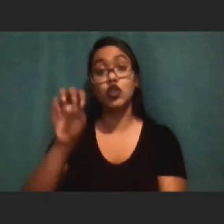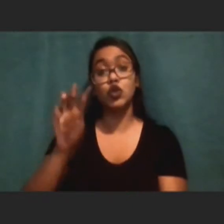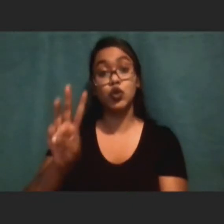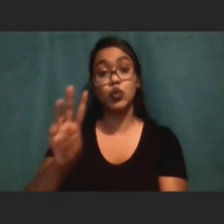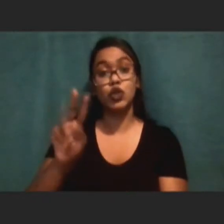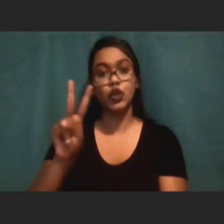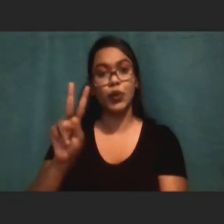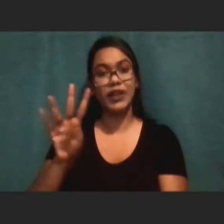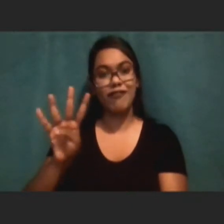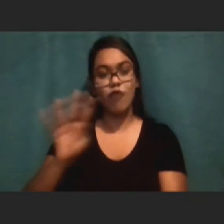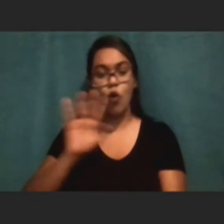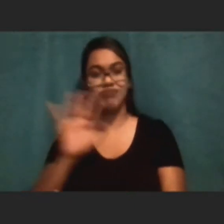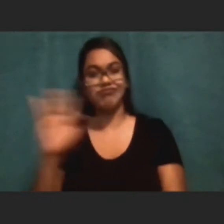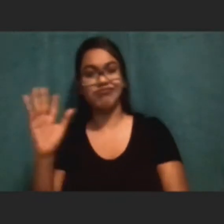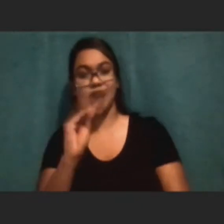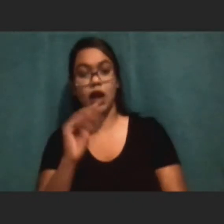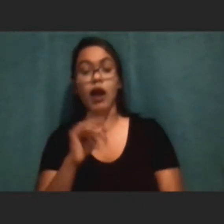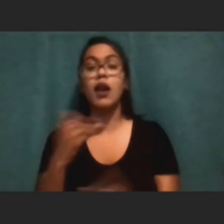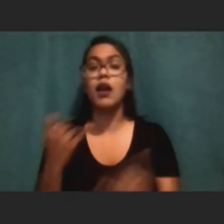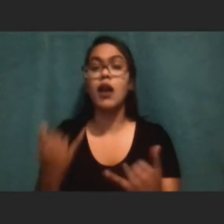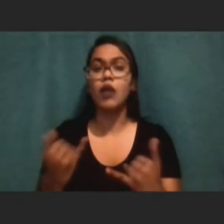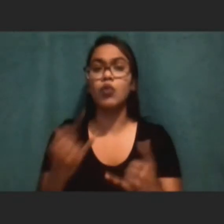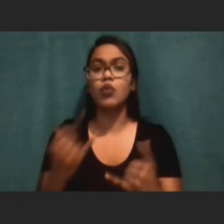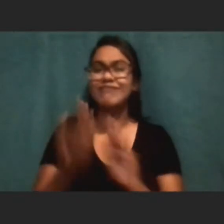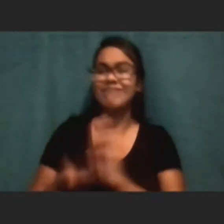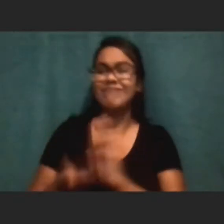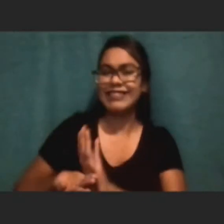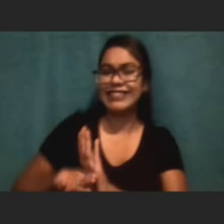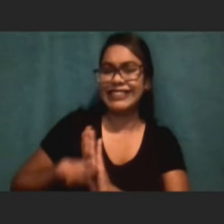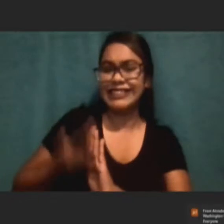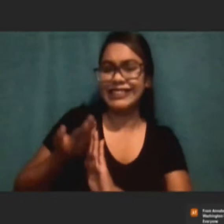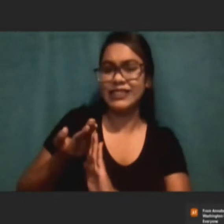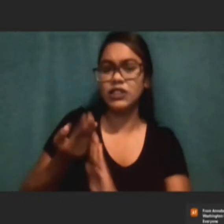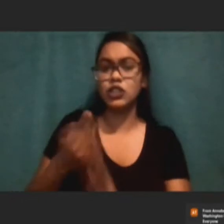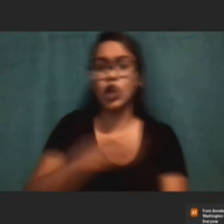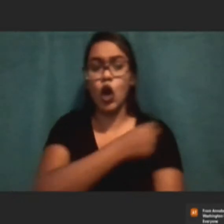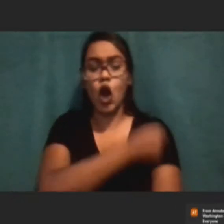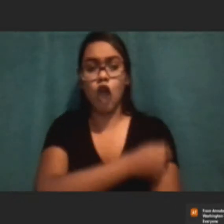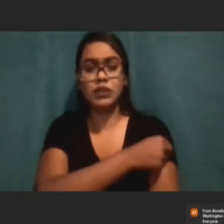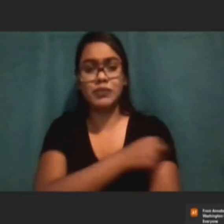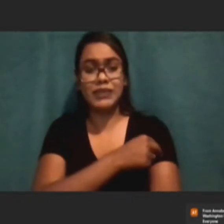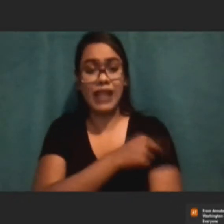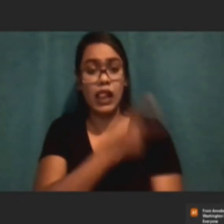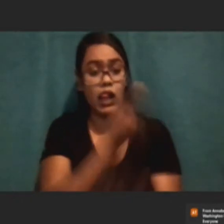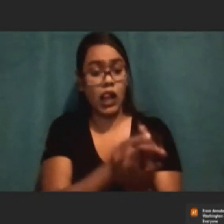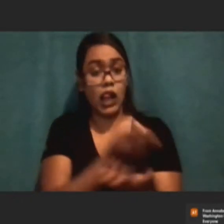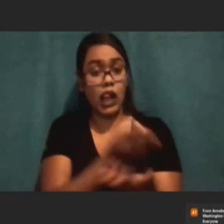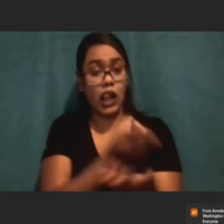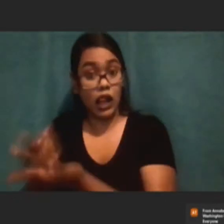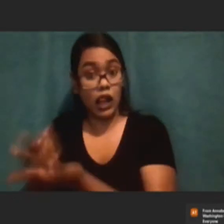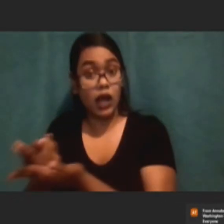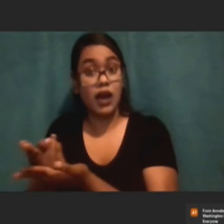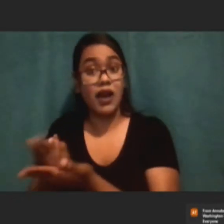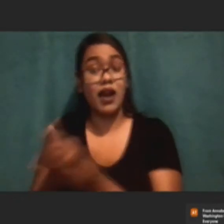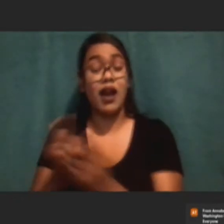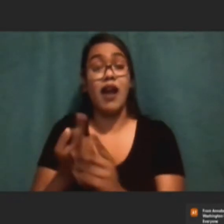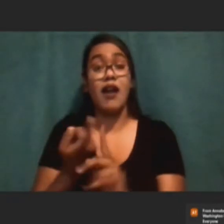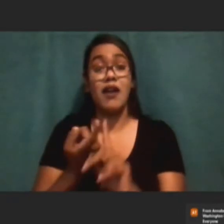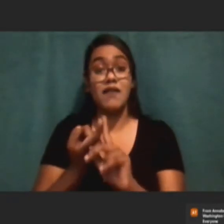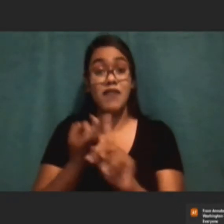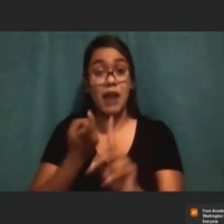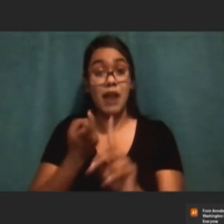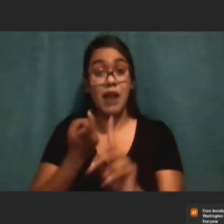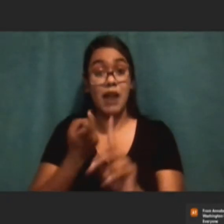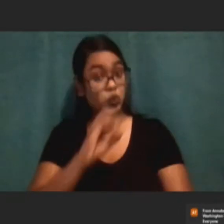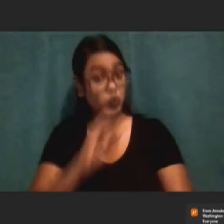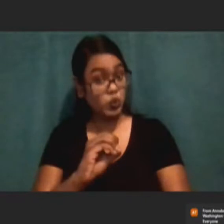is there increased hospitalizations in those between 0 and 2 due to this variant? I want to